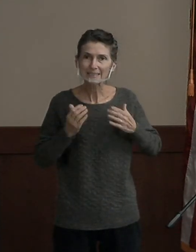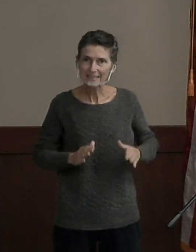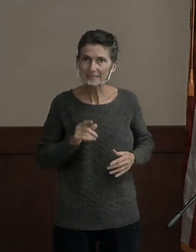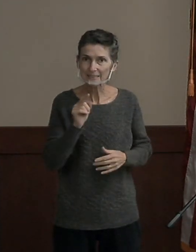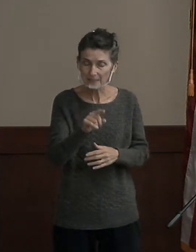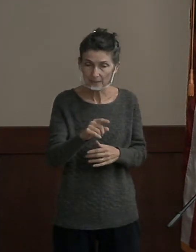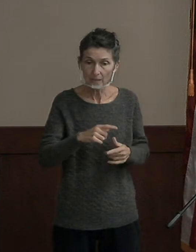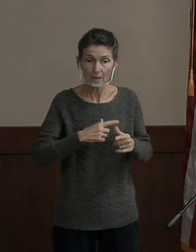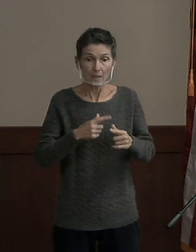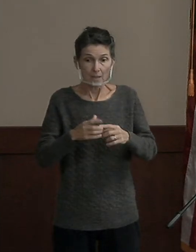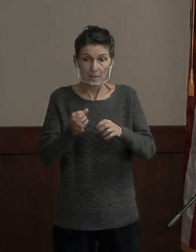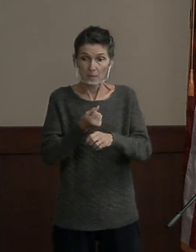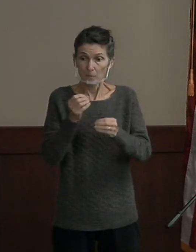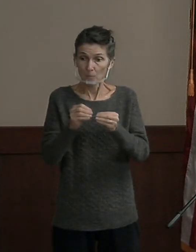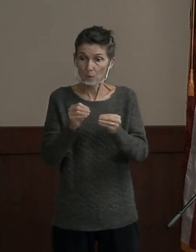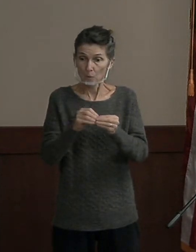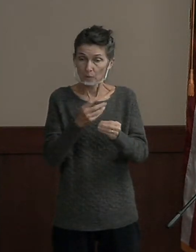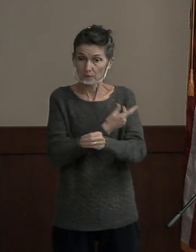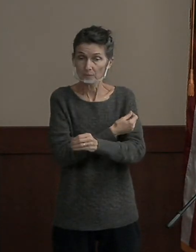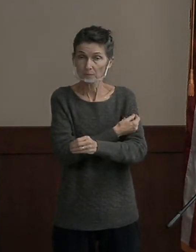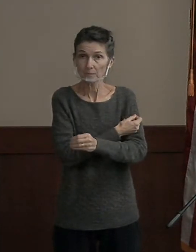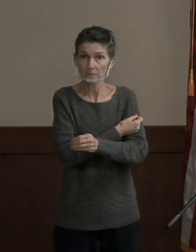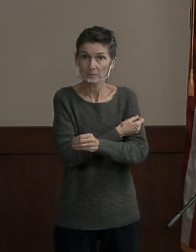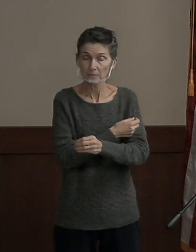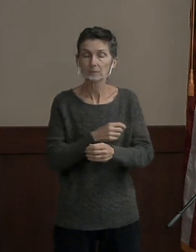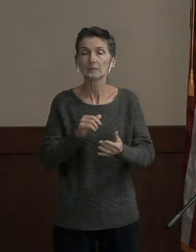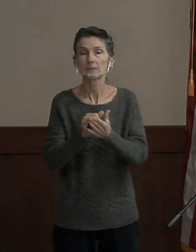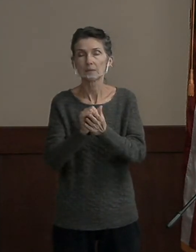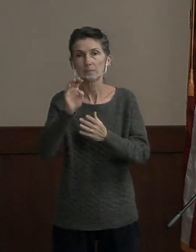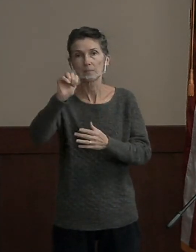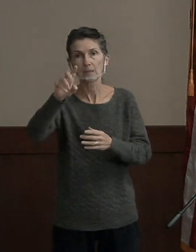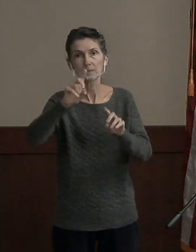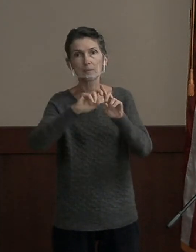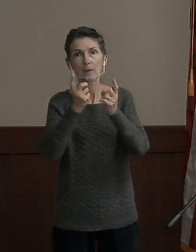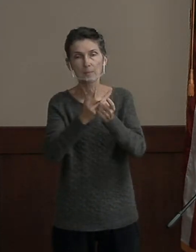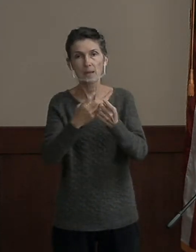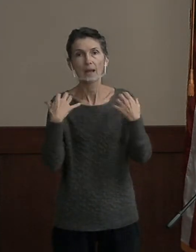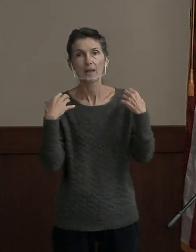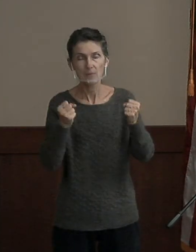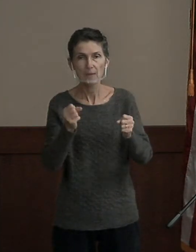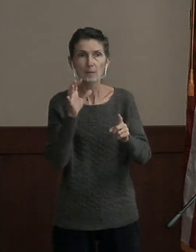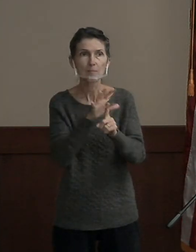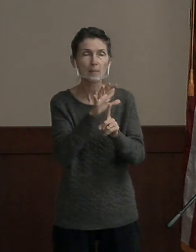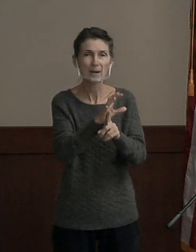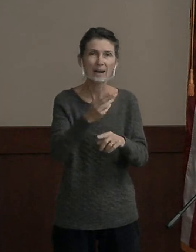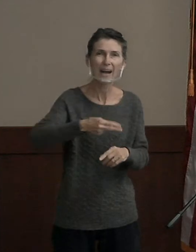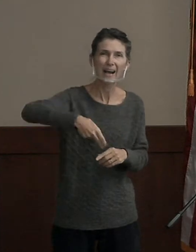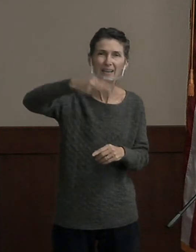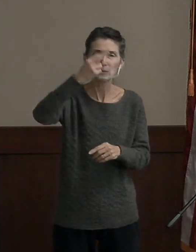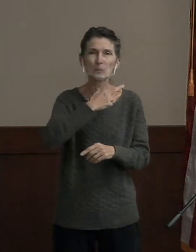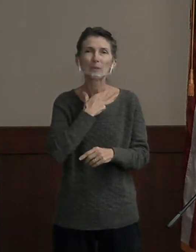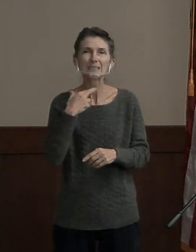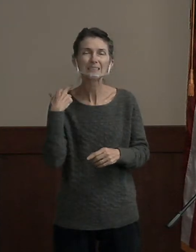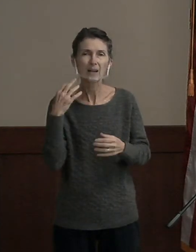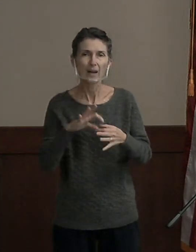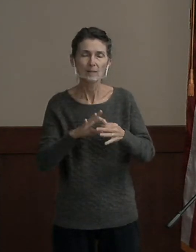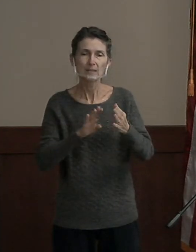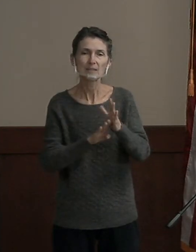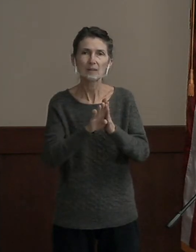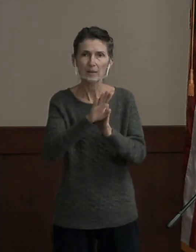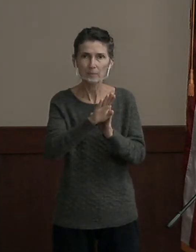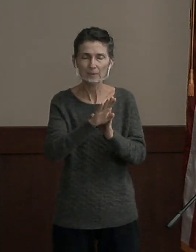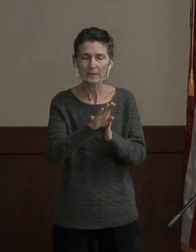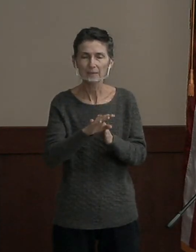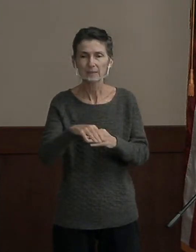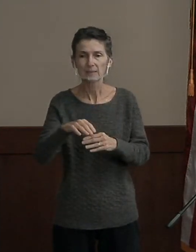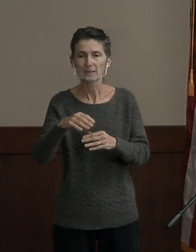doses become available, at the direction of the Maryland Department of Health, populations with the highest risk of developing complications